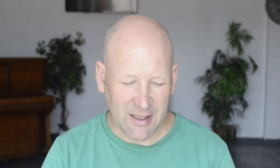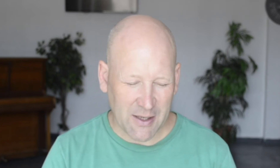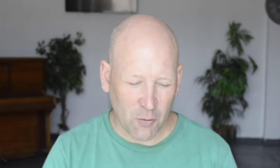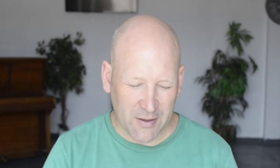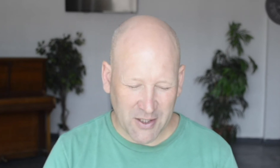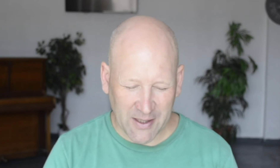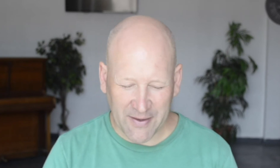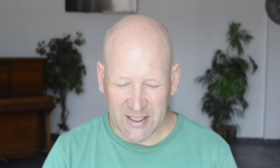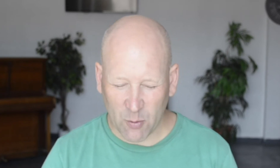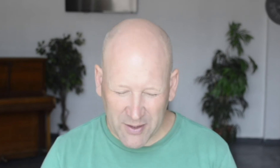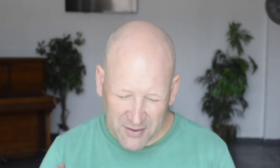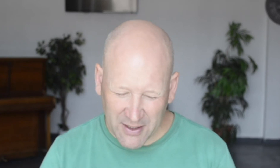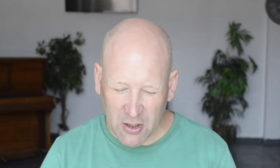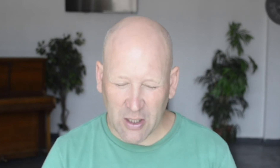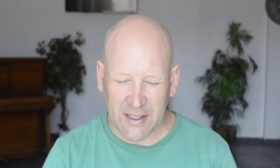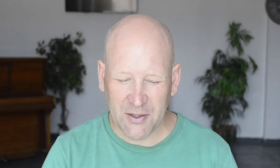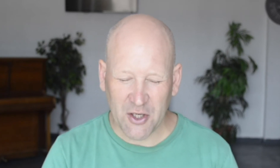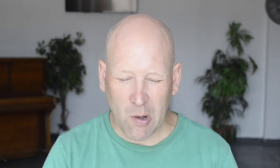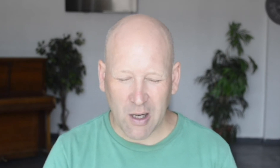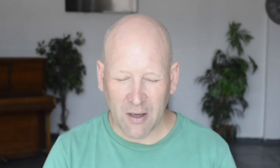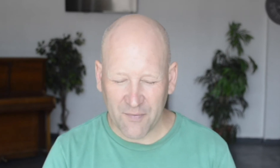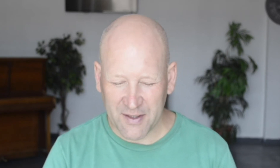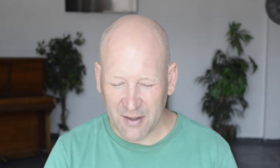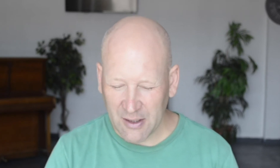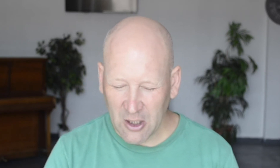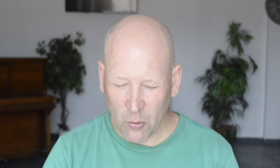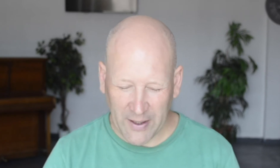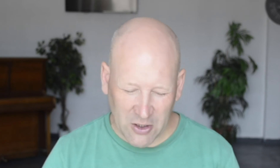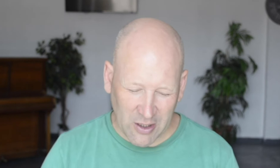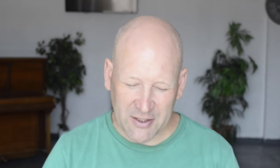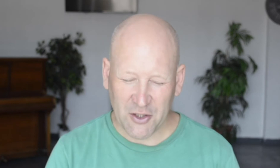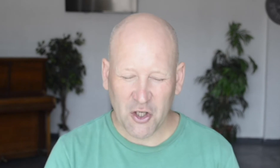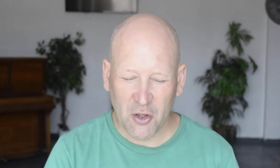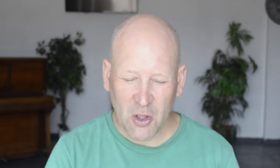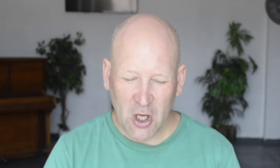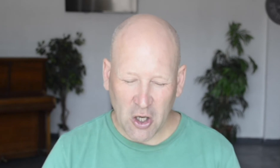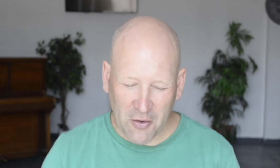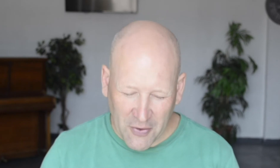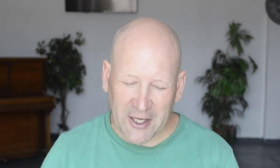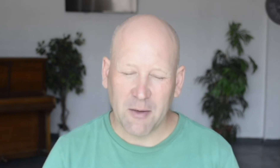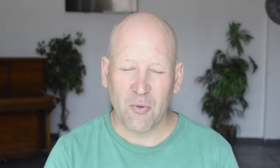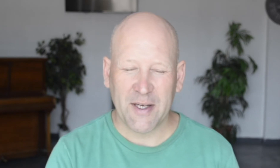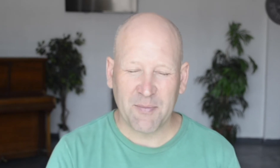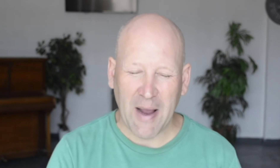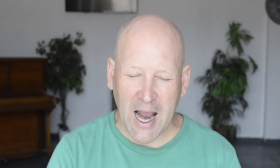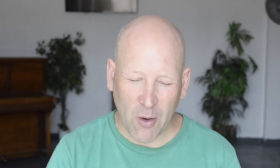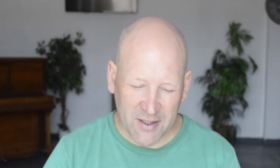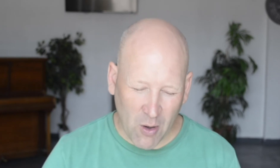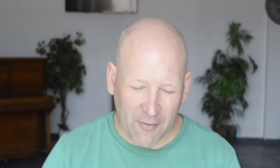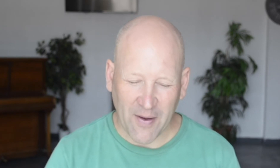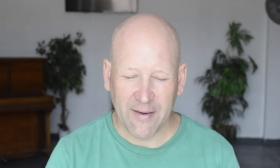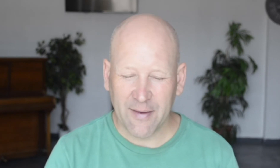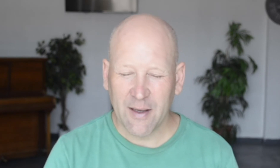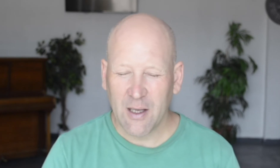uncertainties and all those kind of things. But we just acknowledge that you are our comforter. We acknowledge that you are the thing that brings power